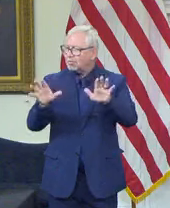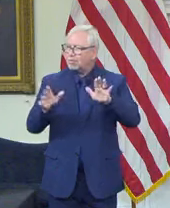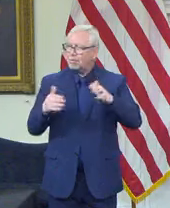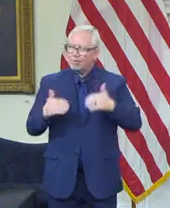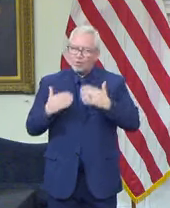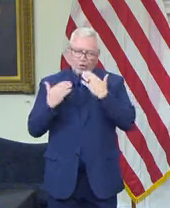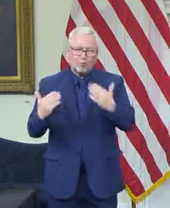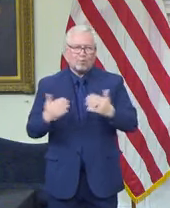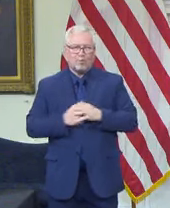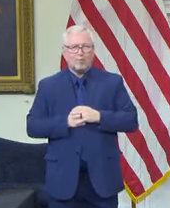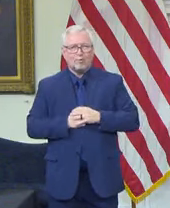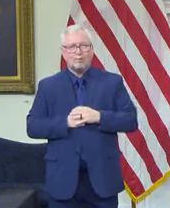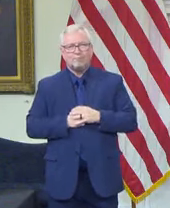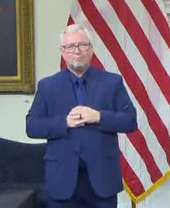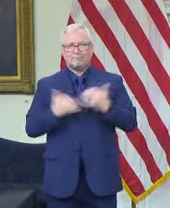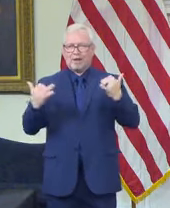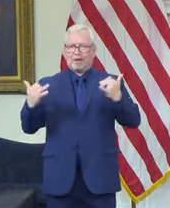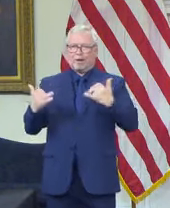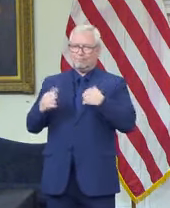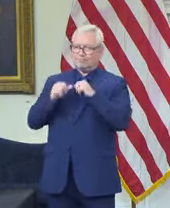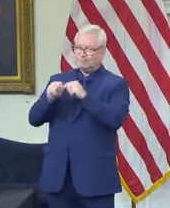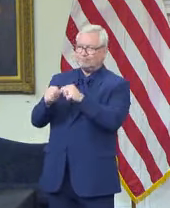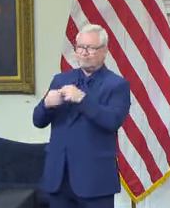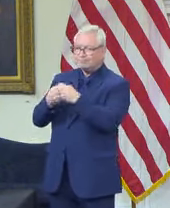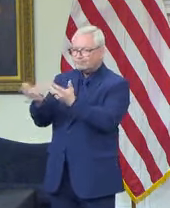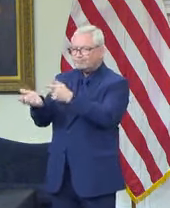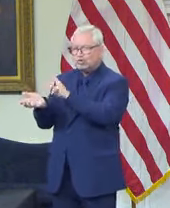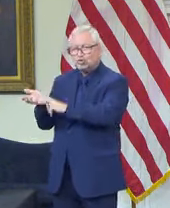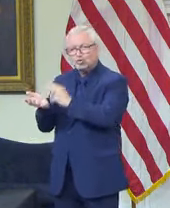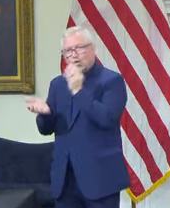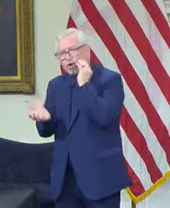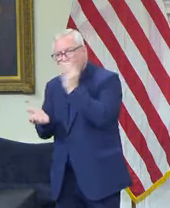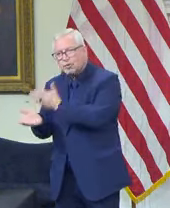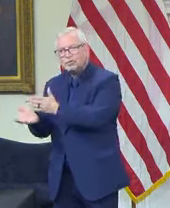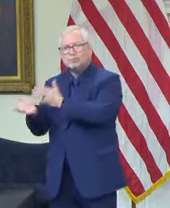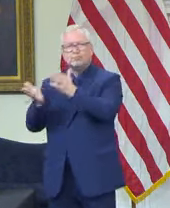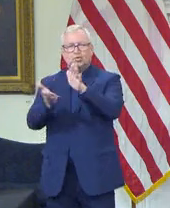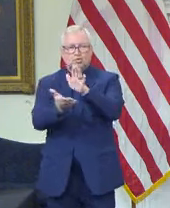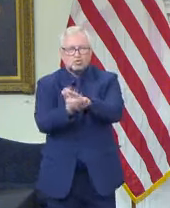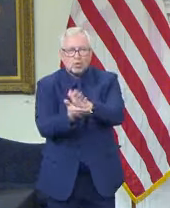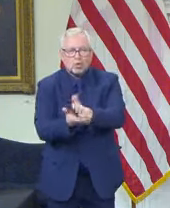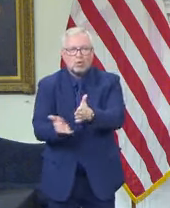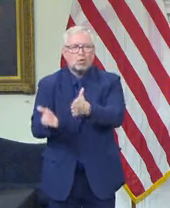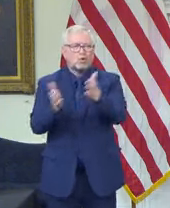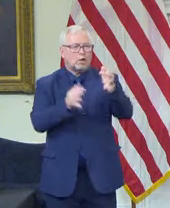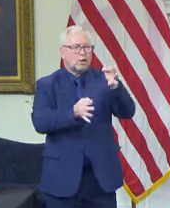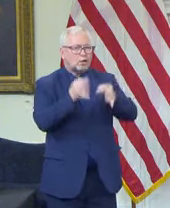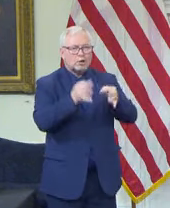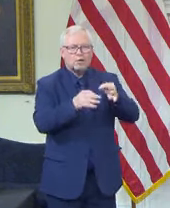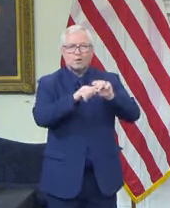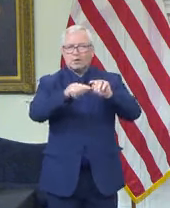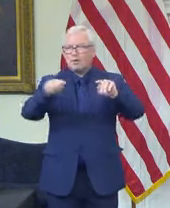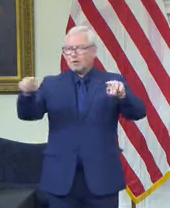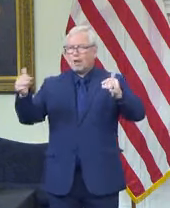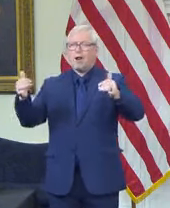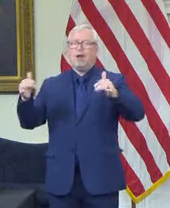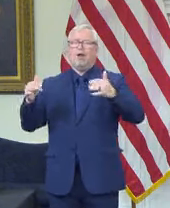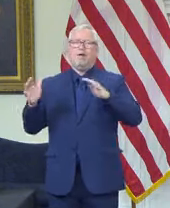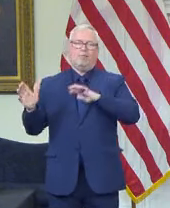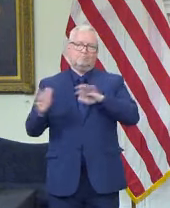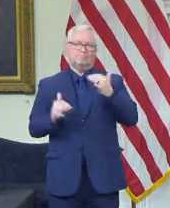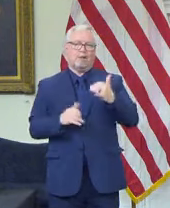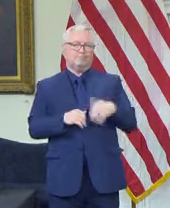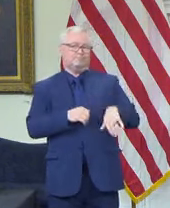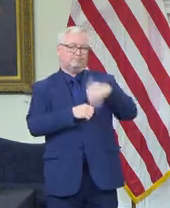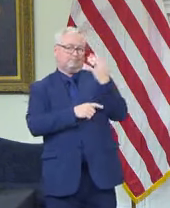homes, today we are also providing an additional $5 million to specialty hospitals which receive